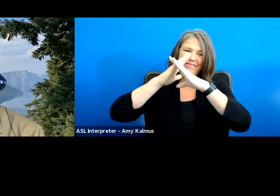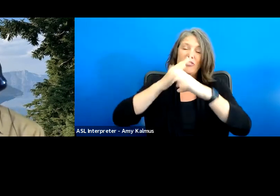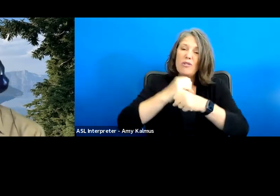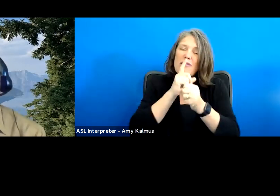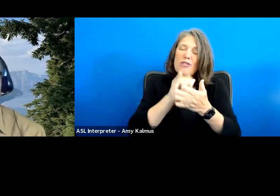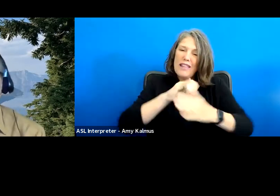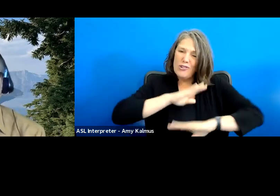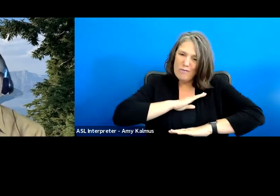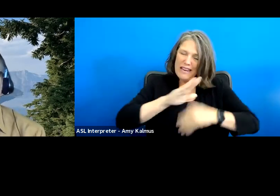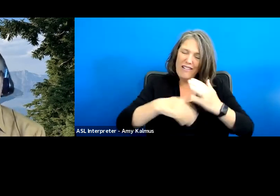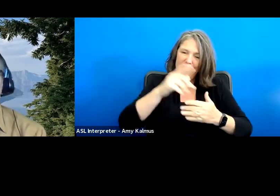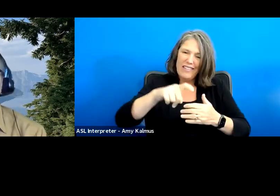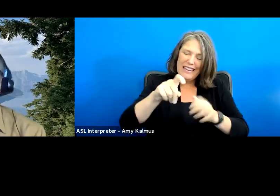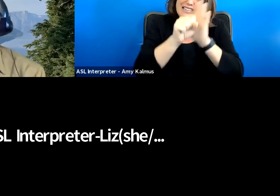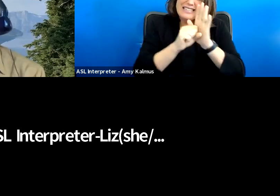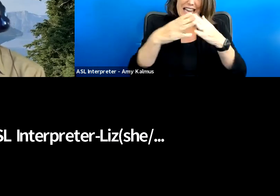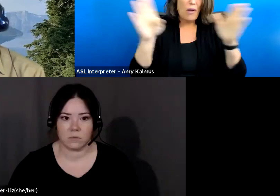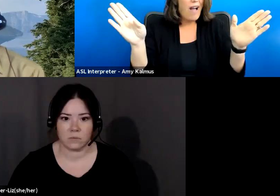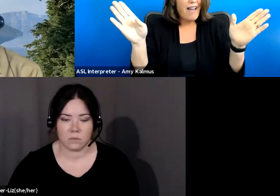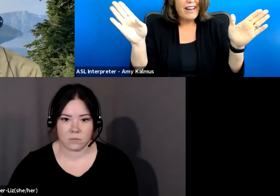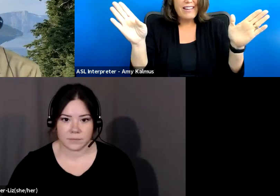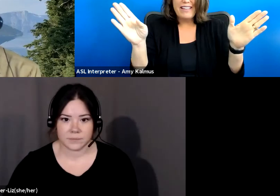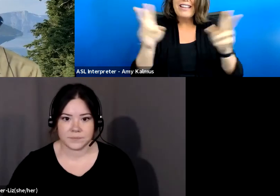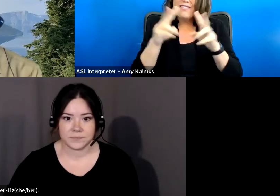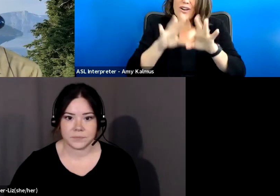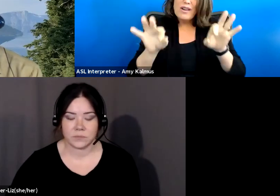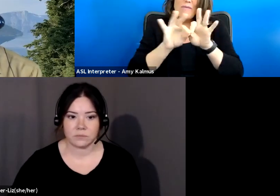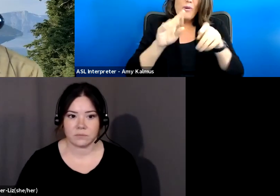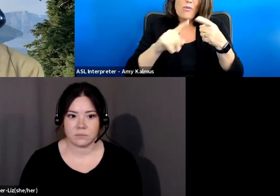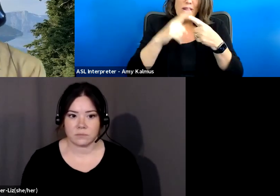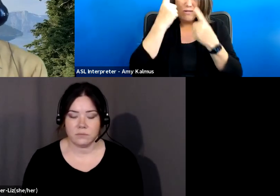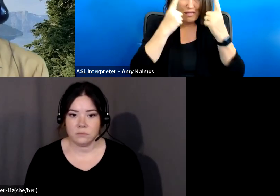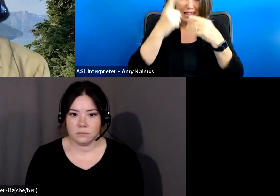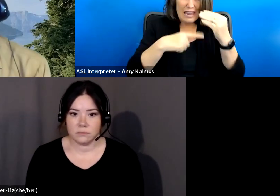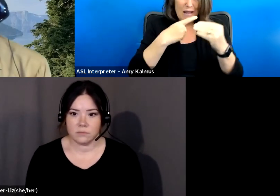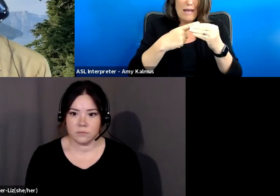needs statewide. It's very important when you're thinking about